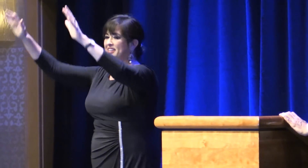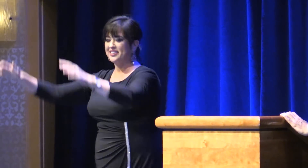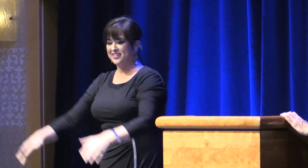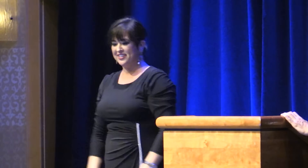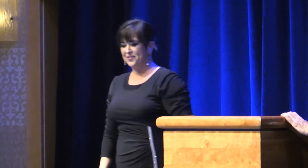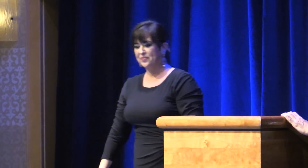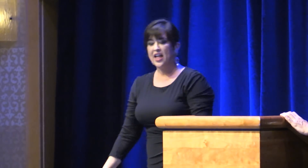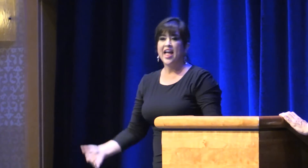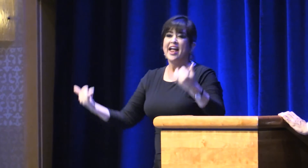much.